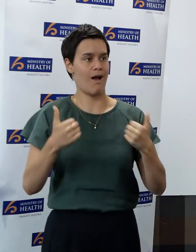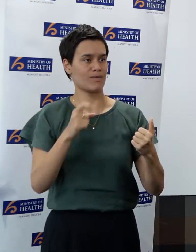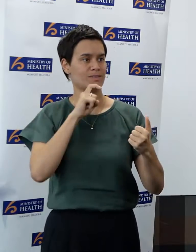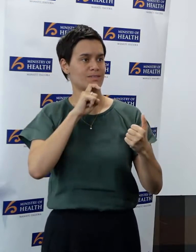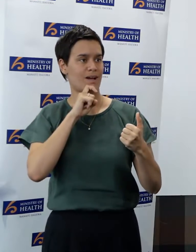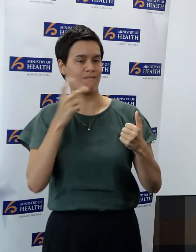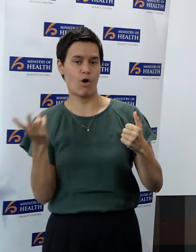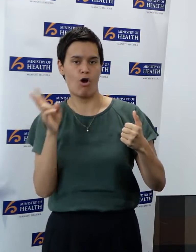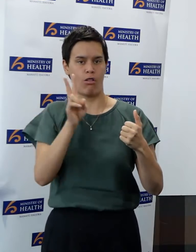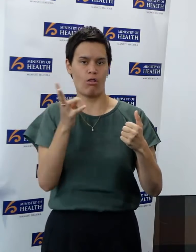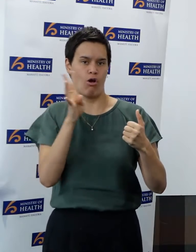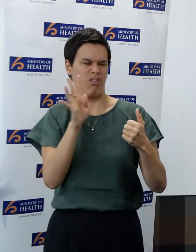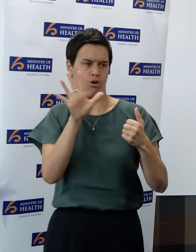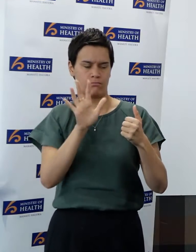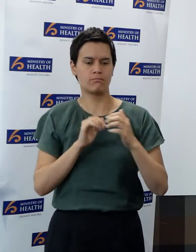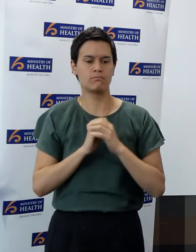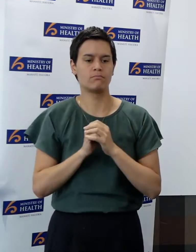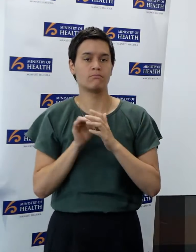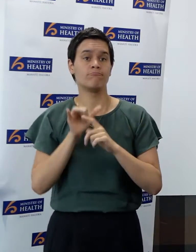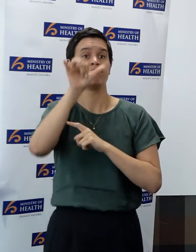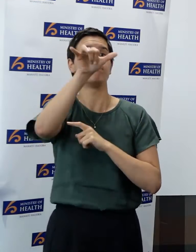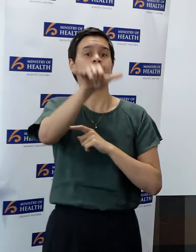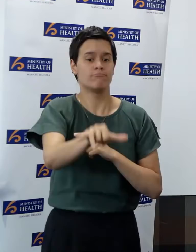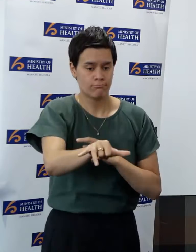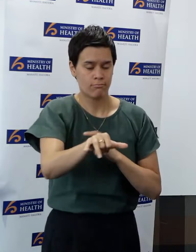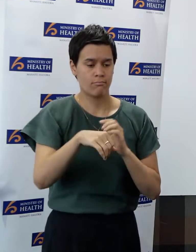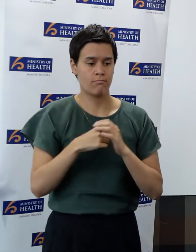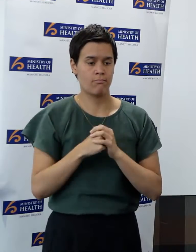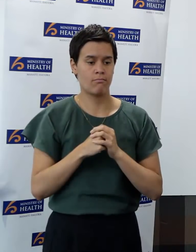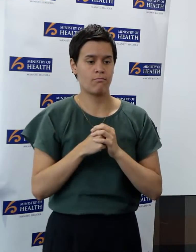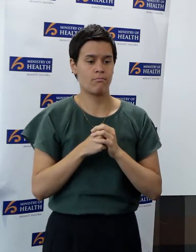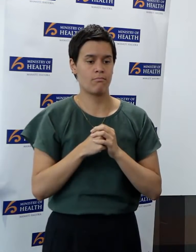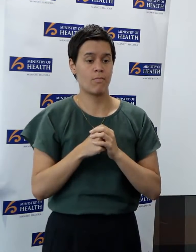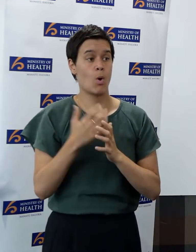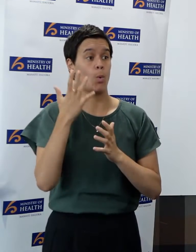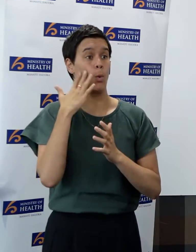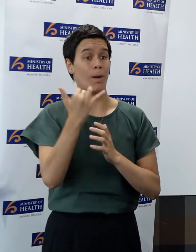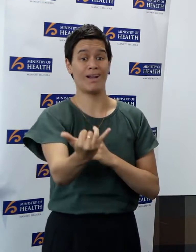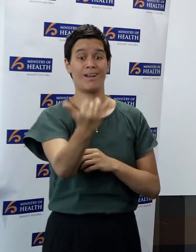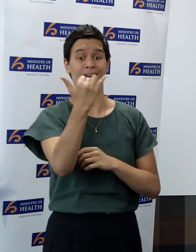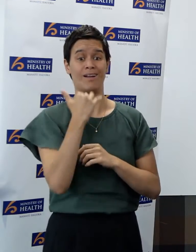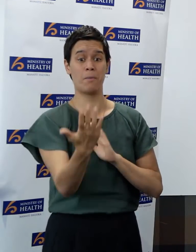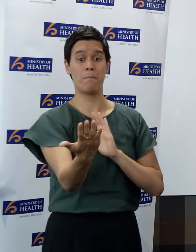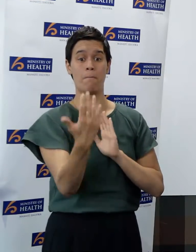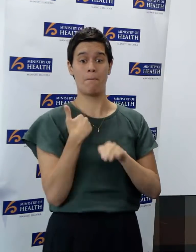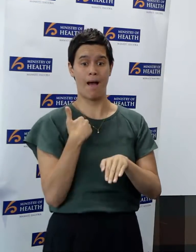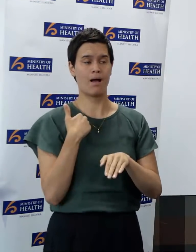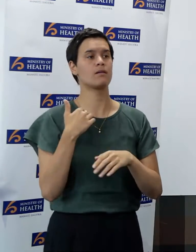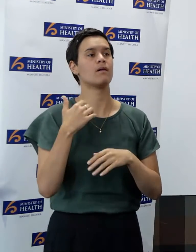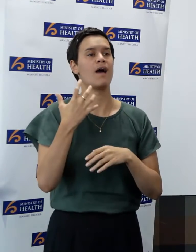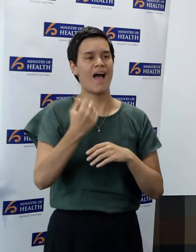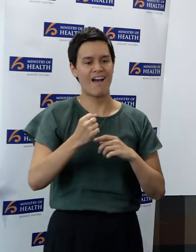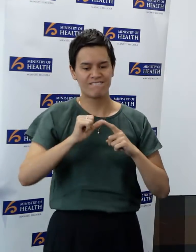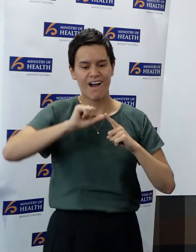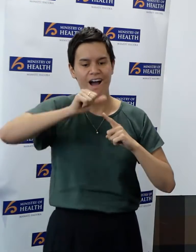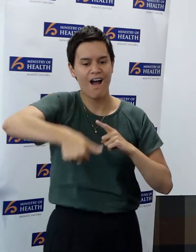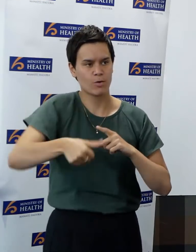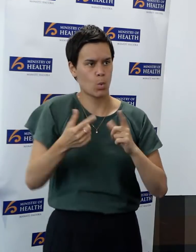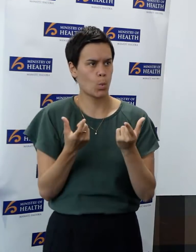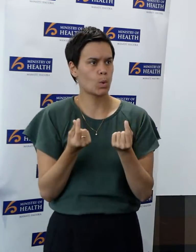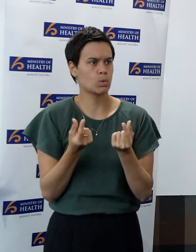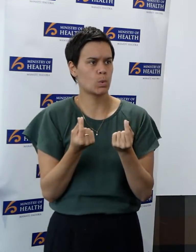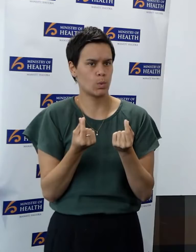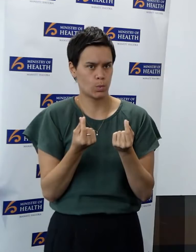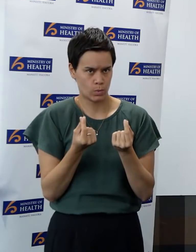of China, and then of course importantly the arrangements for those people when they arrive back in New Zealand. And we